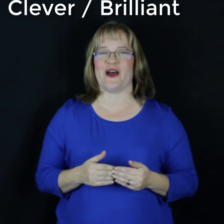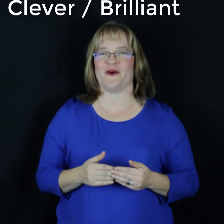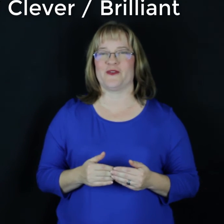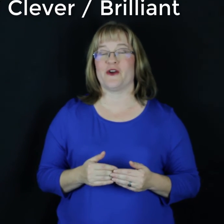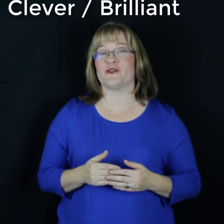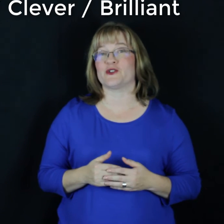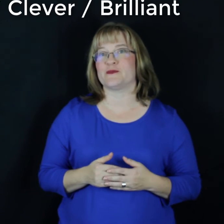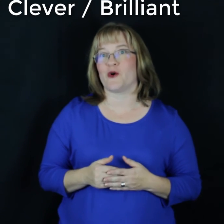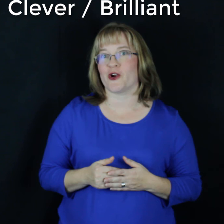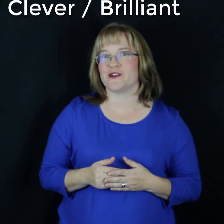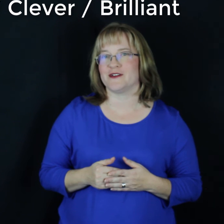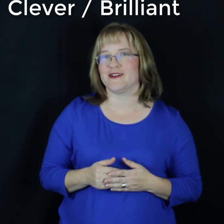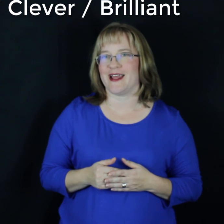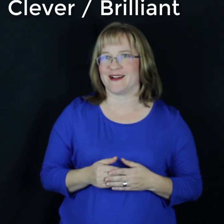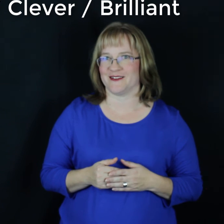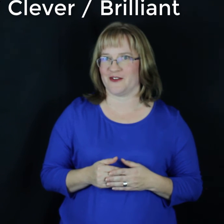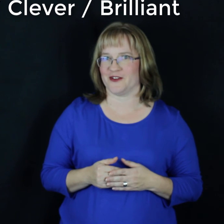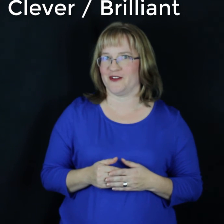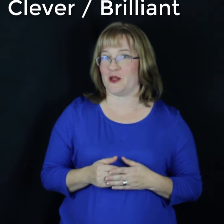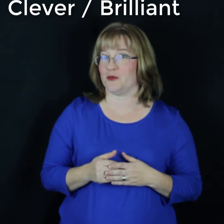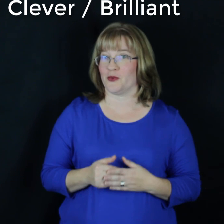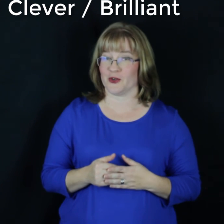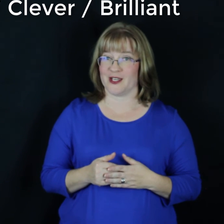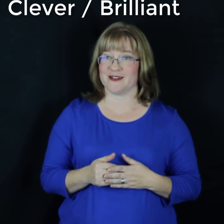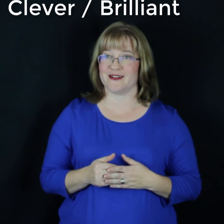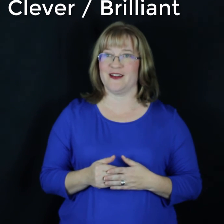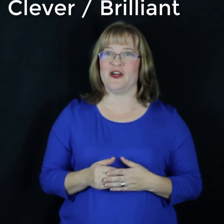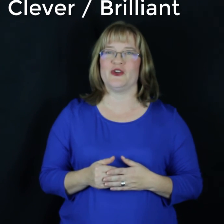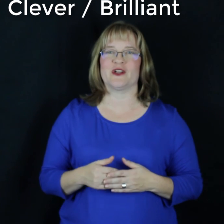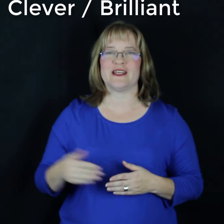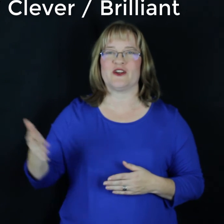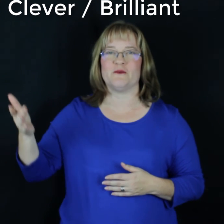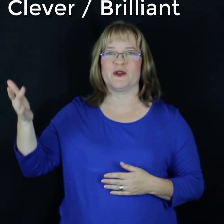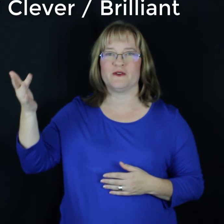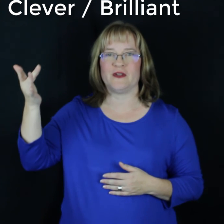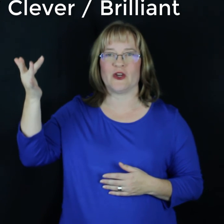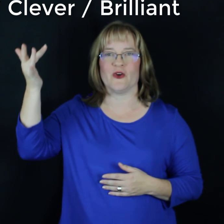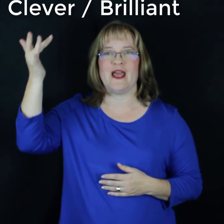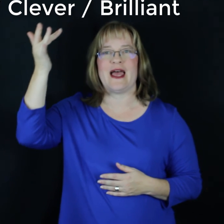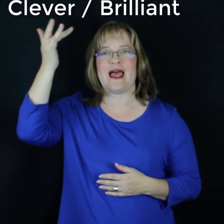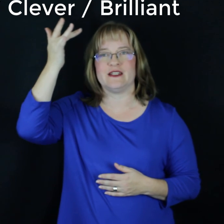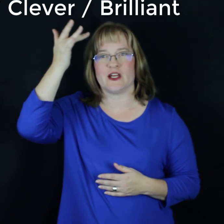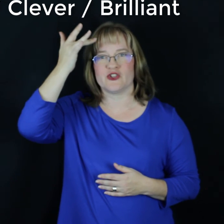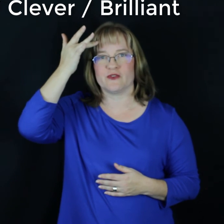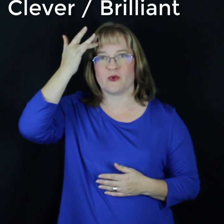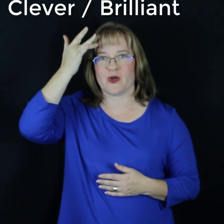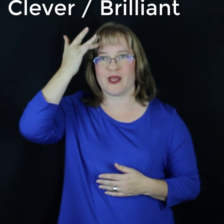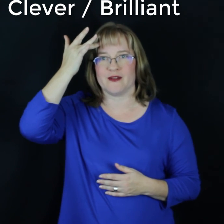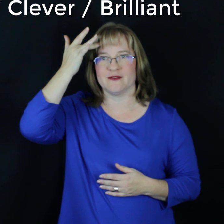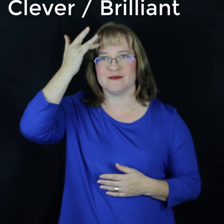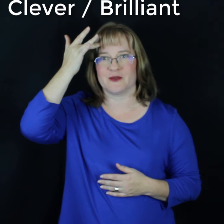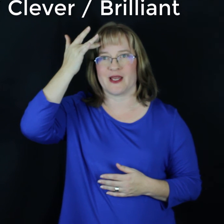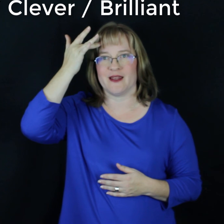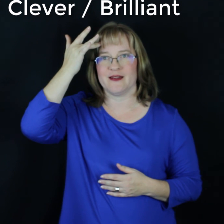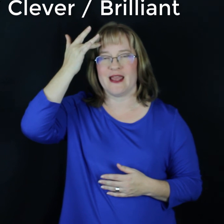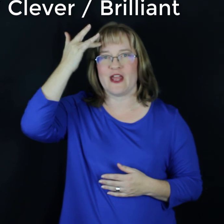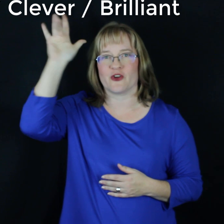Now, for smart and clever and brilliant, you're going to take your middle finger and touch your forehead. Okay? You're going to